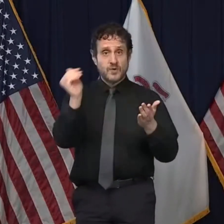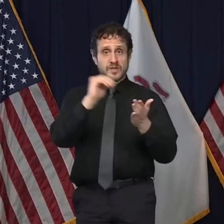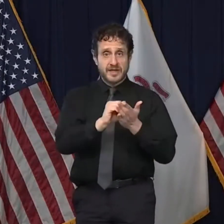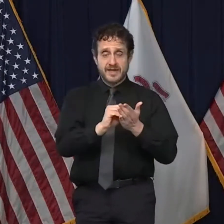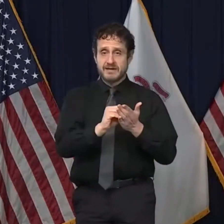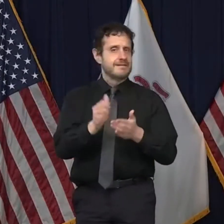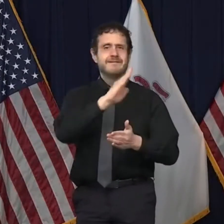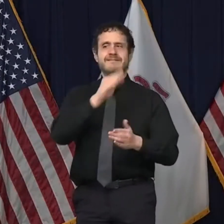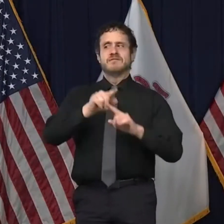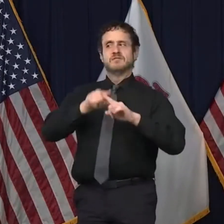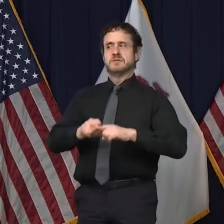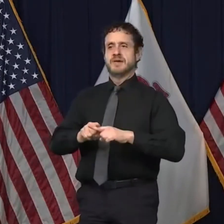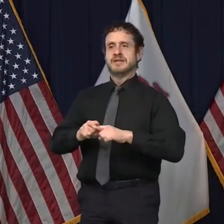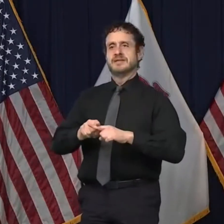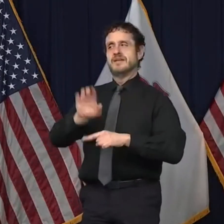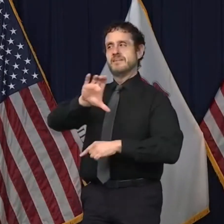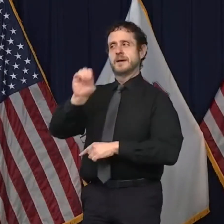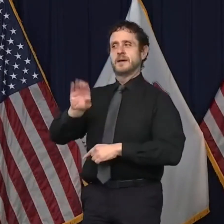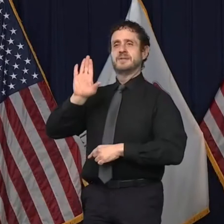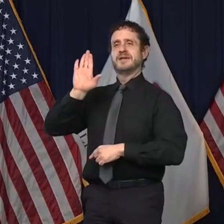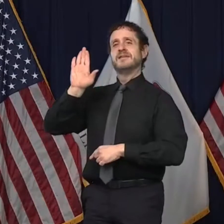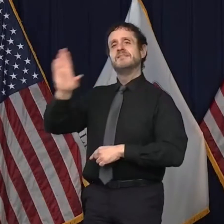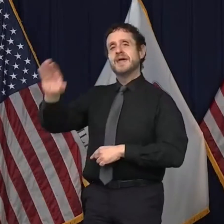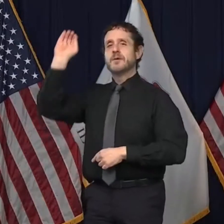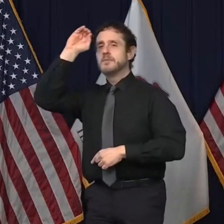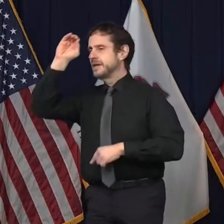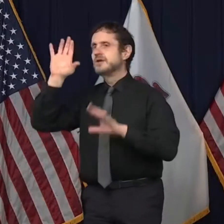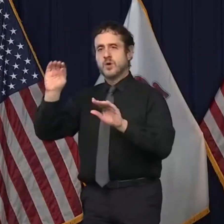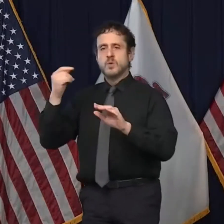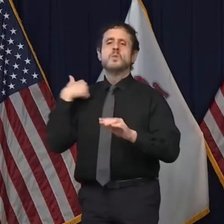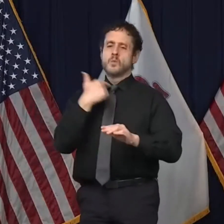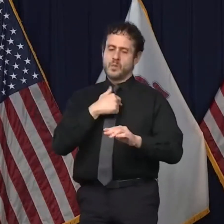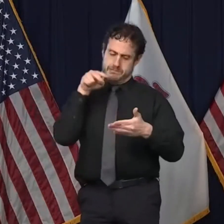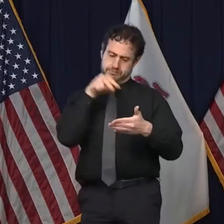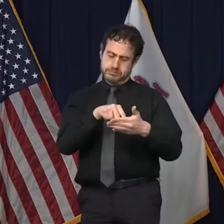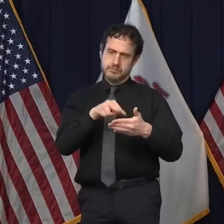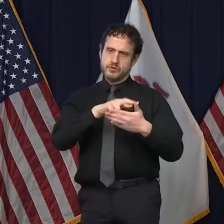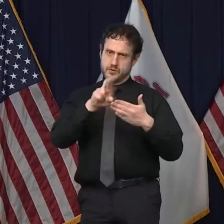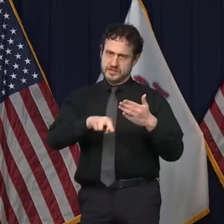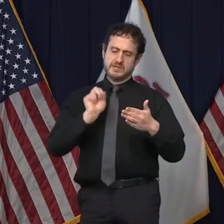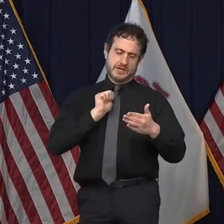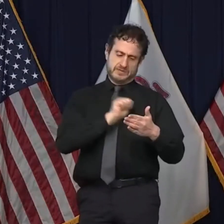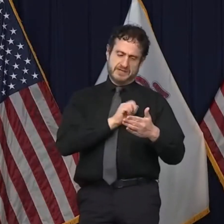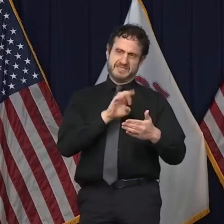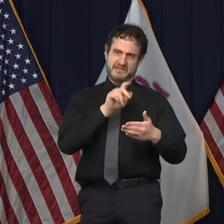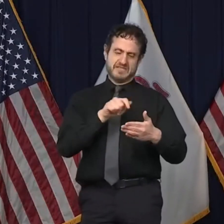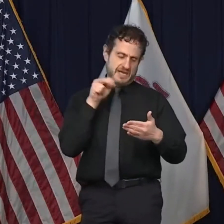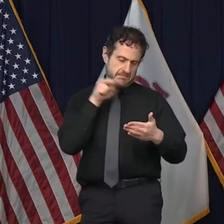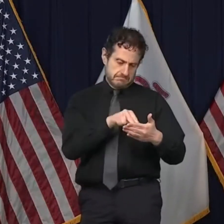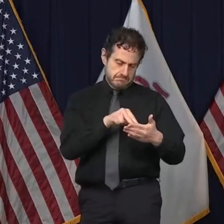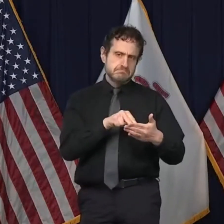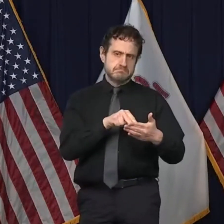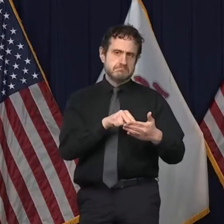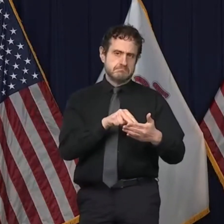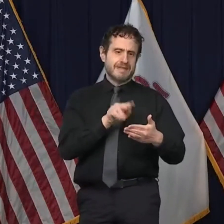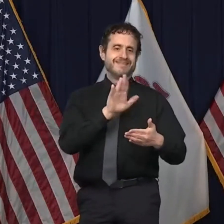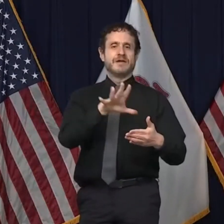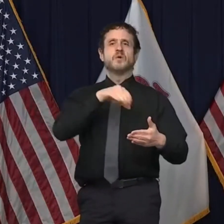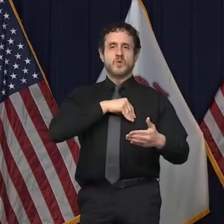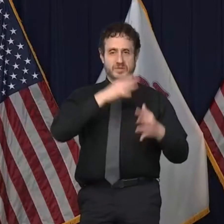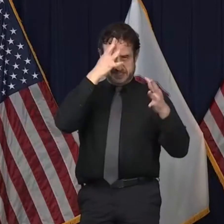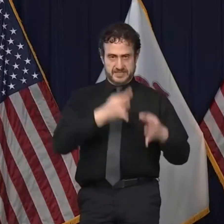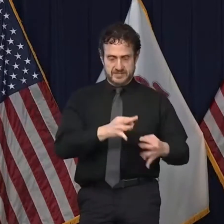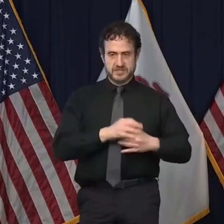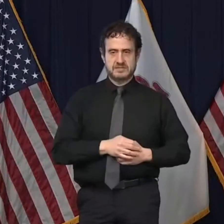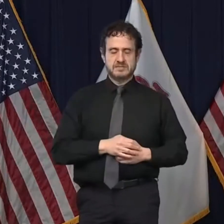of never relying on any conclusion that the company came to. It will redo statistical calculations and